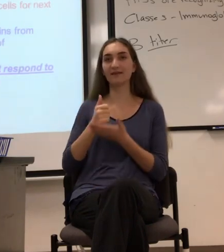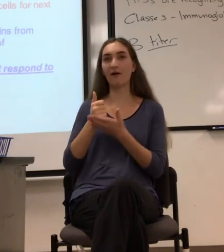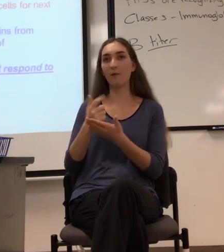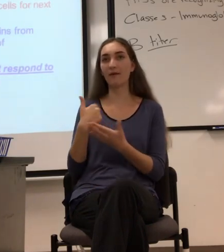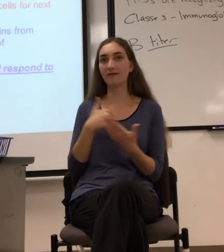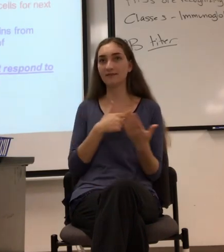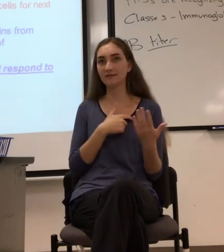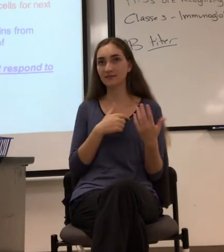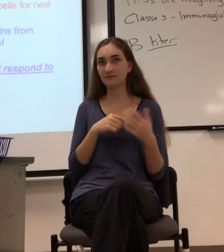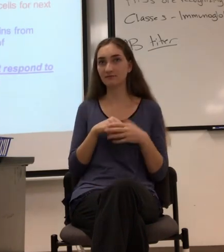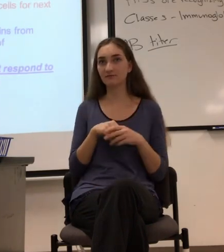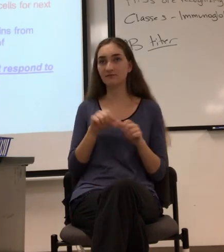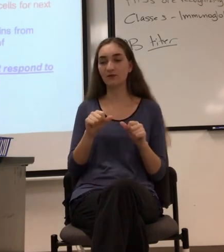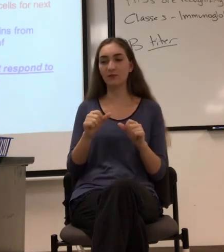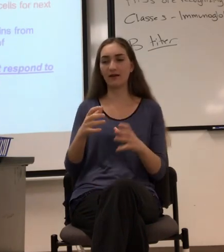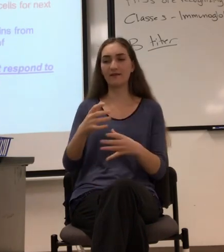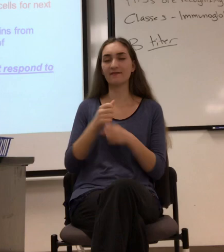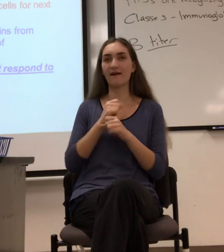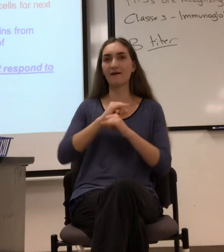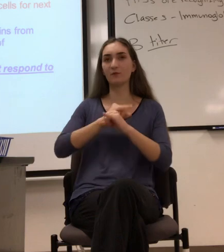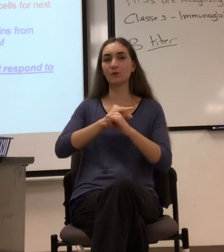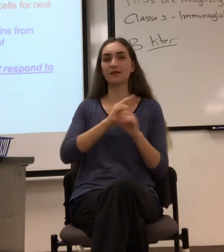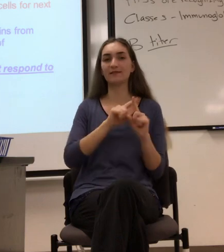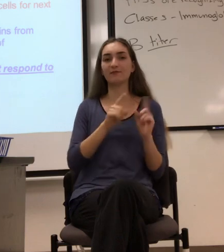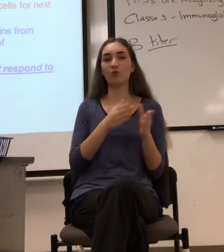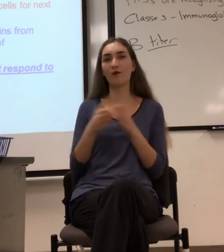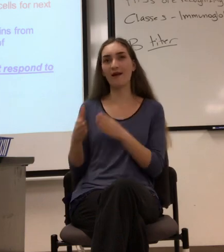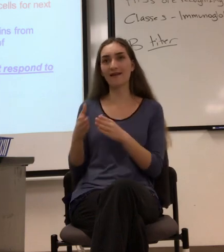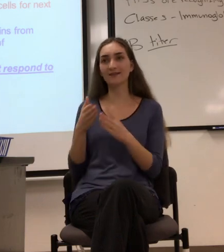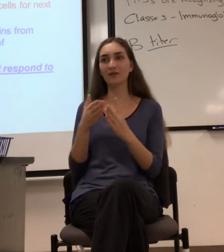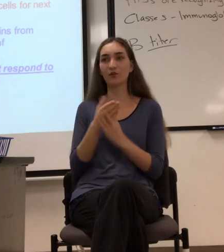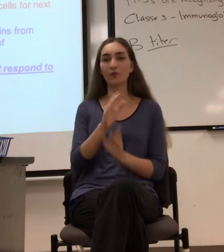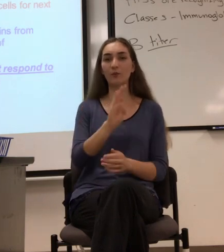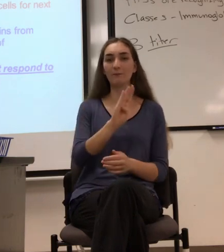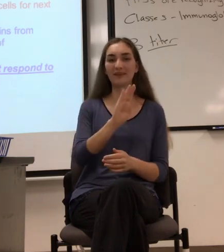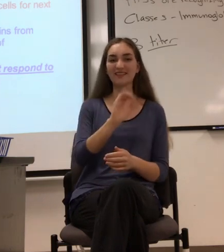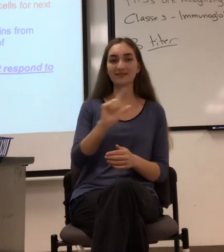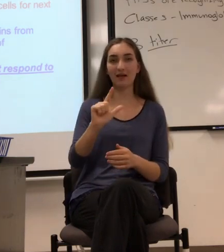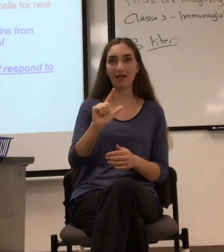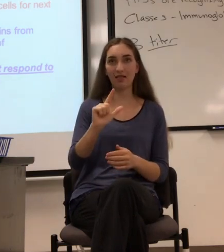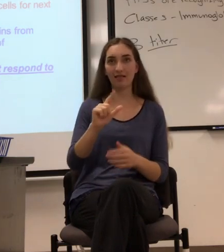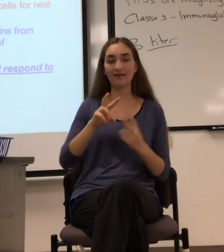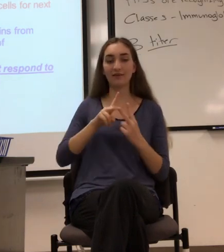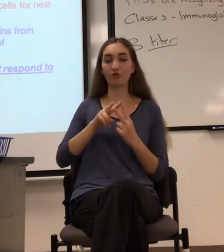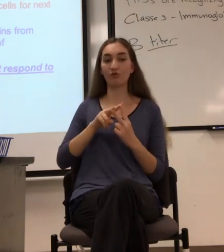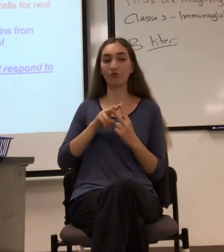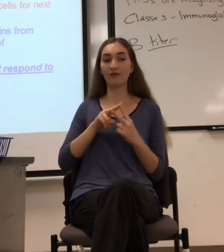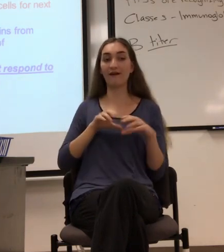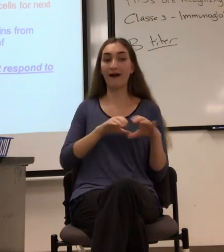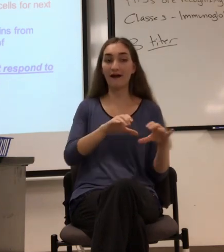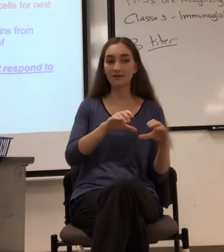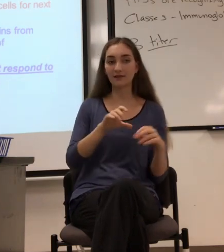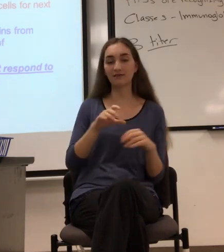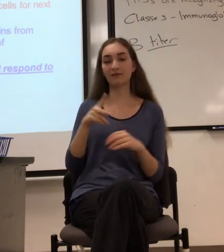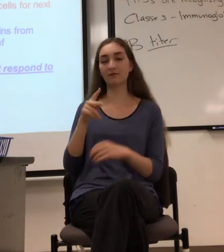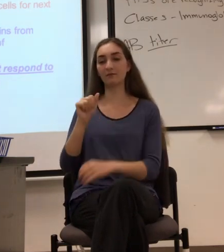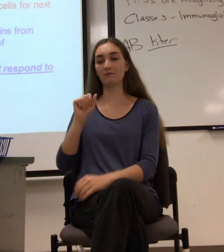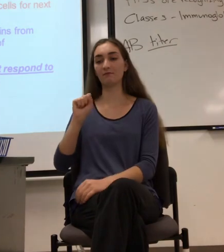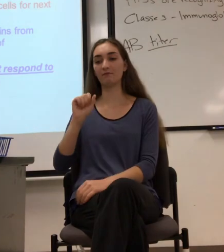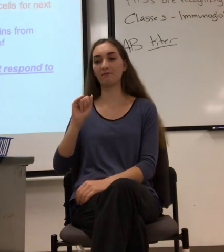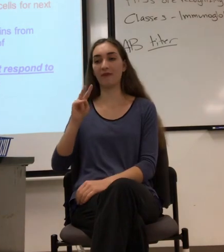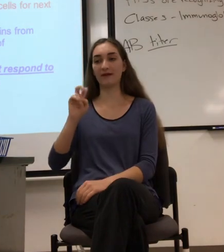the B cells. And there's basically, we categorize it as active or passive immunity. Okay, building up a